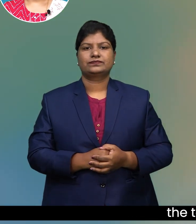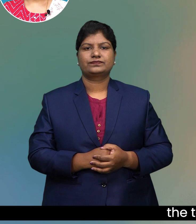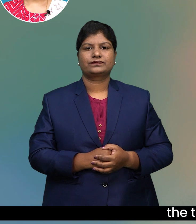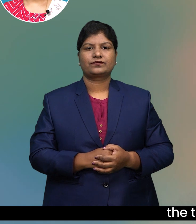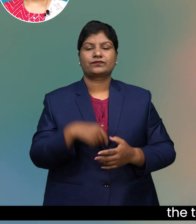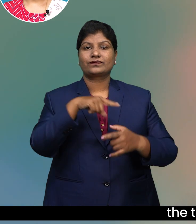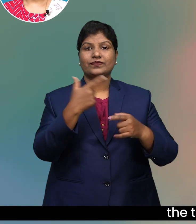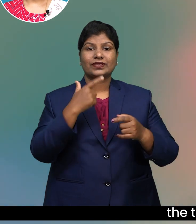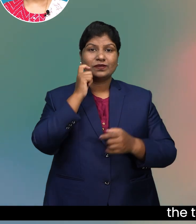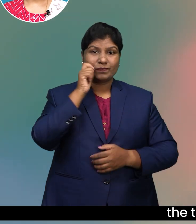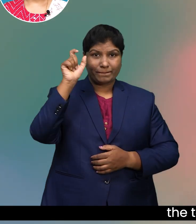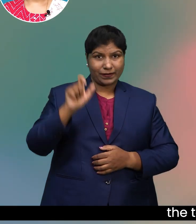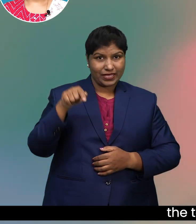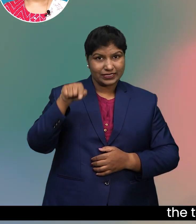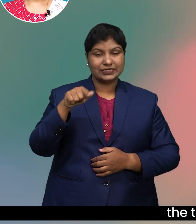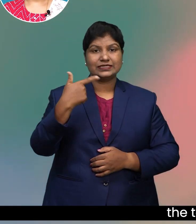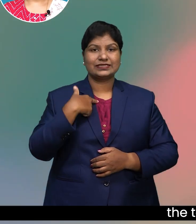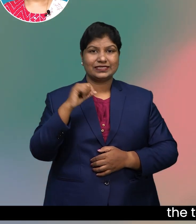the testes in the males,